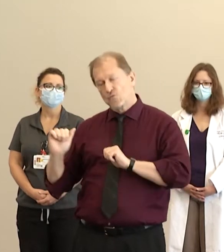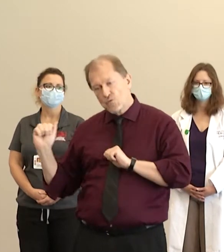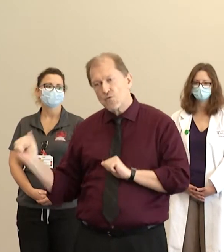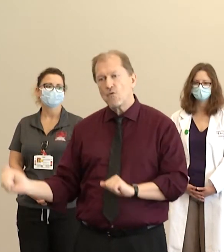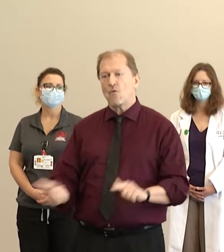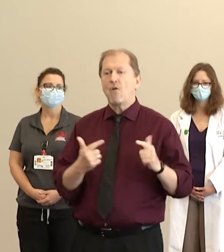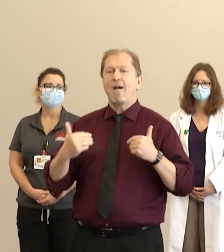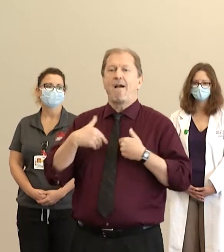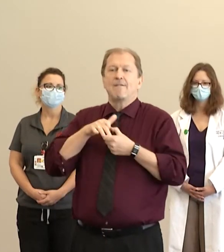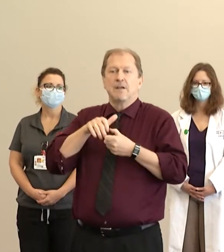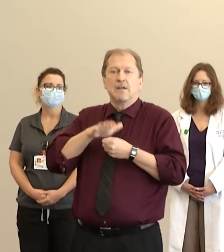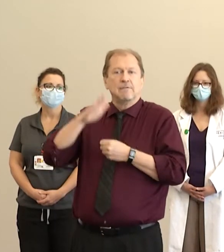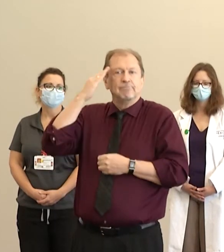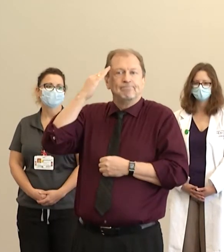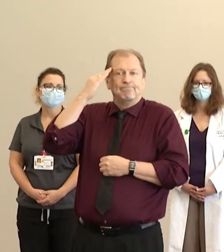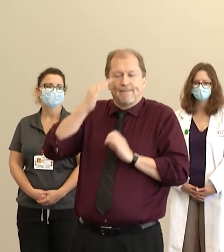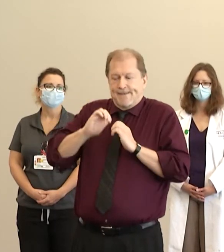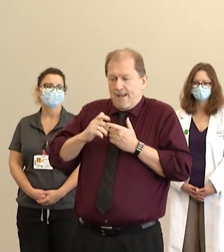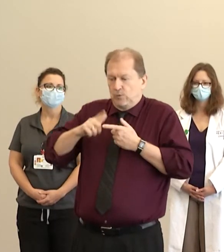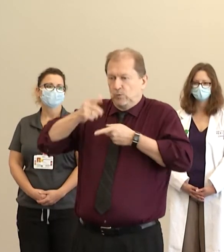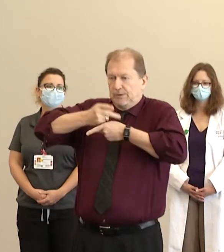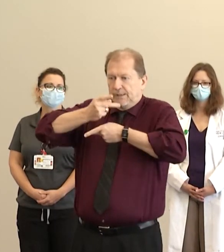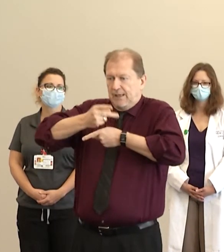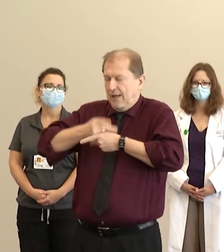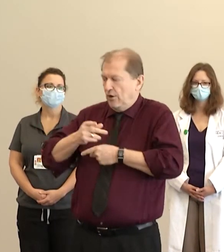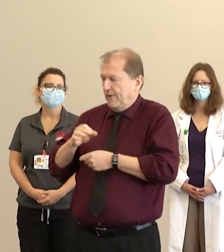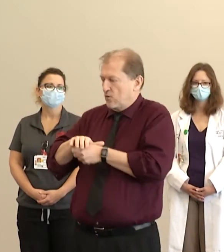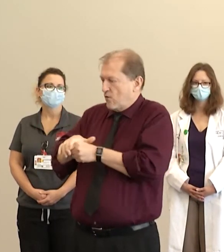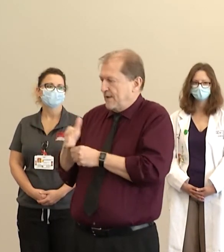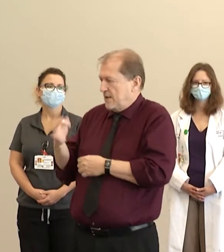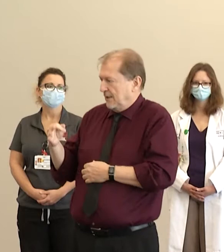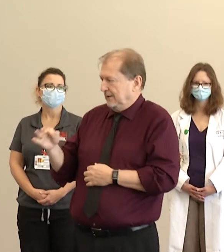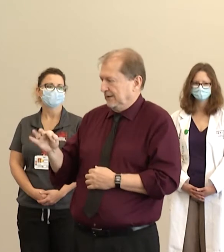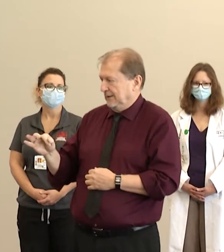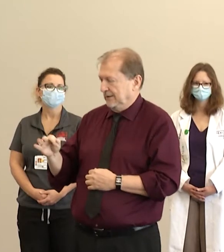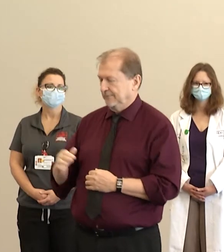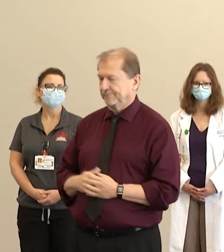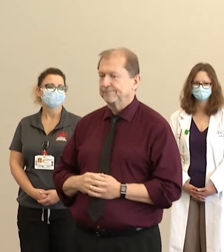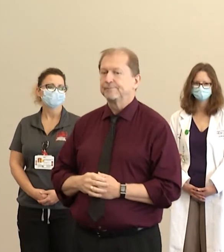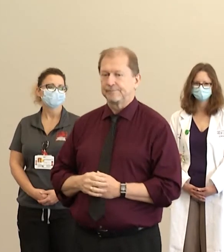with the knowledge to care for those that need us the most. Thank you for your time.